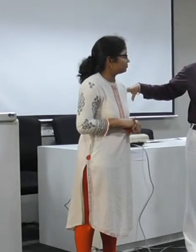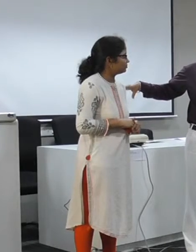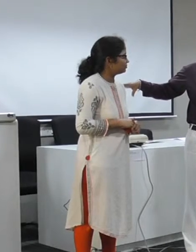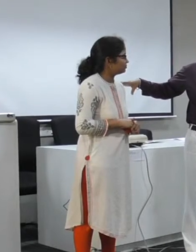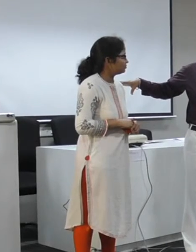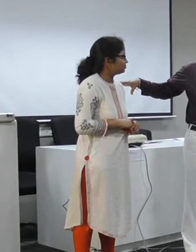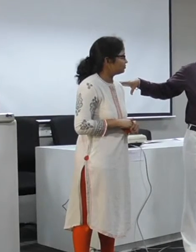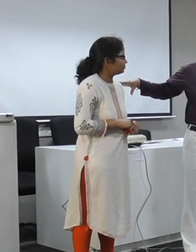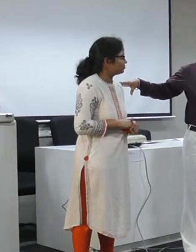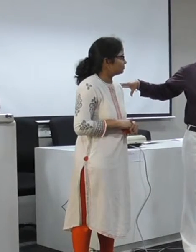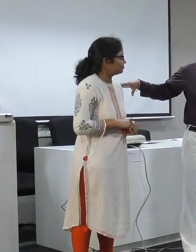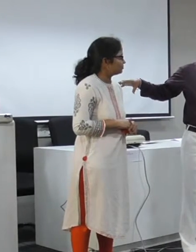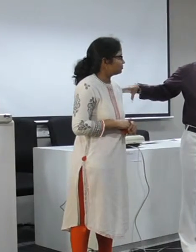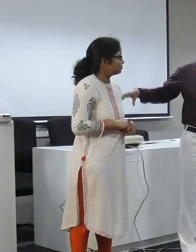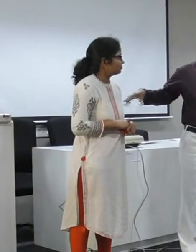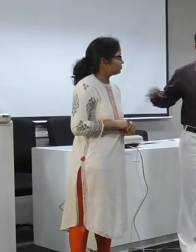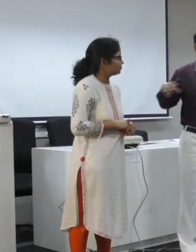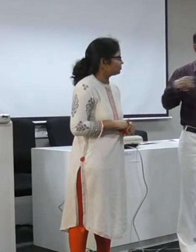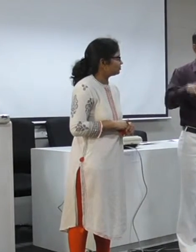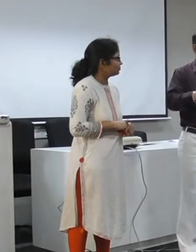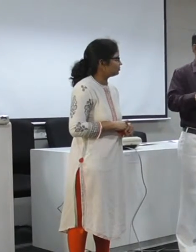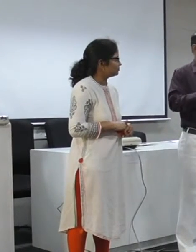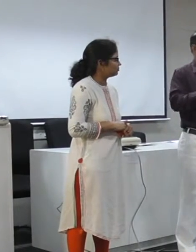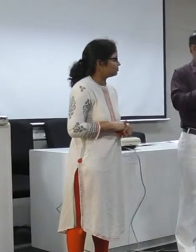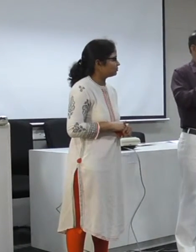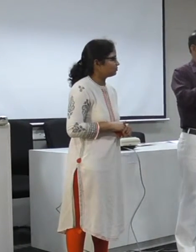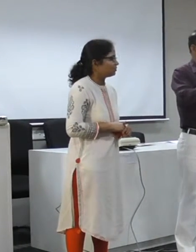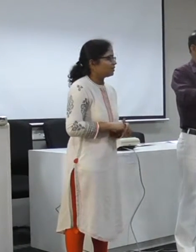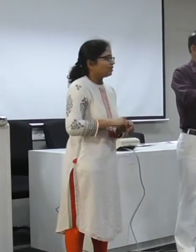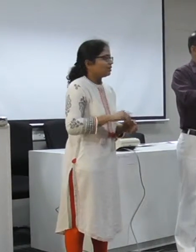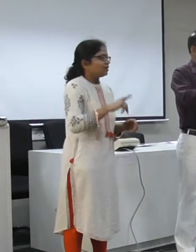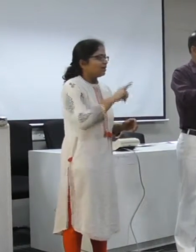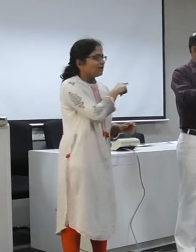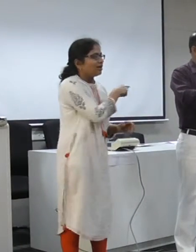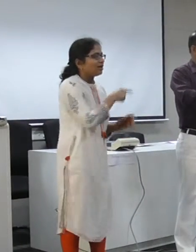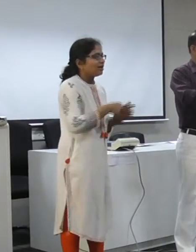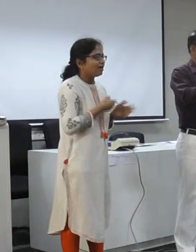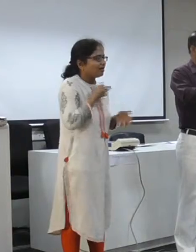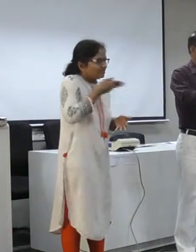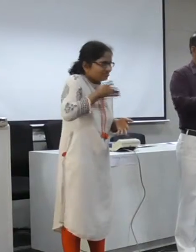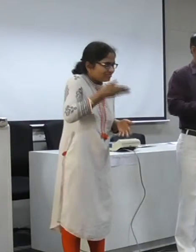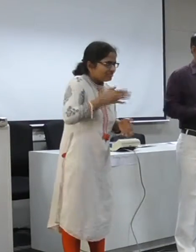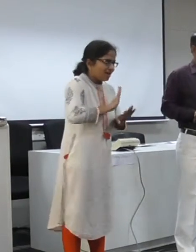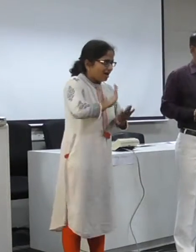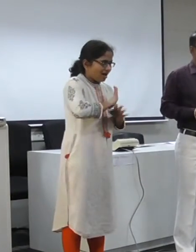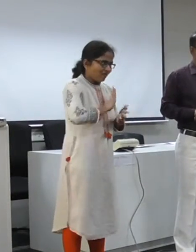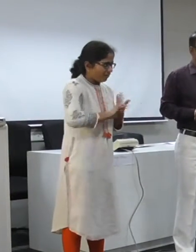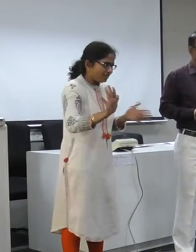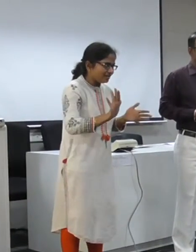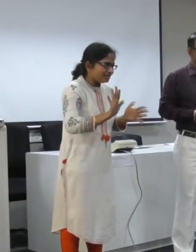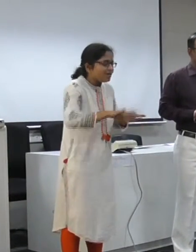buttons so that you know how exactly the voting takes place.